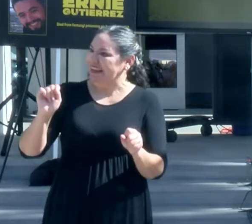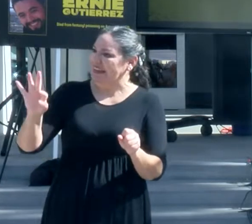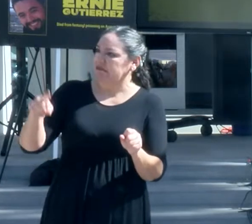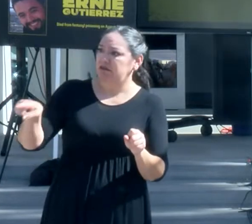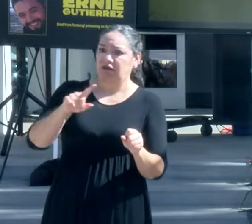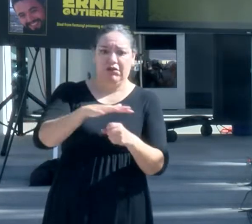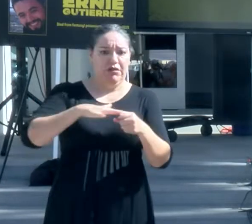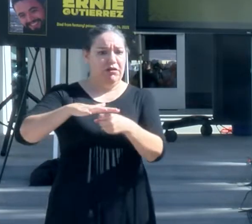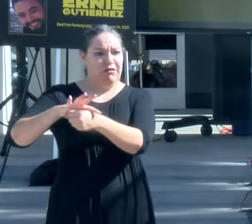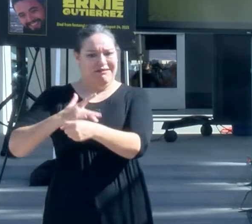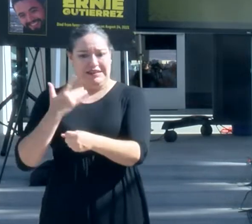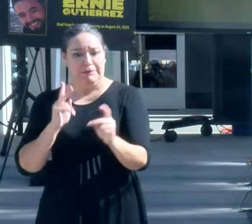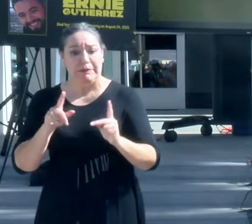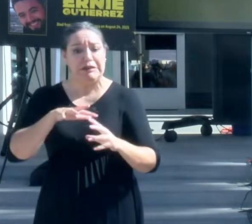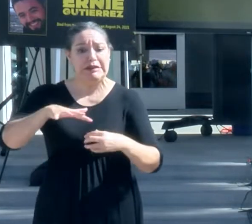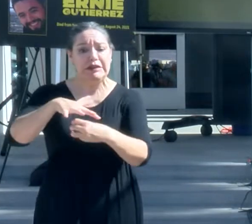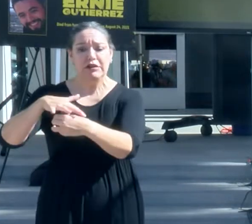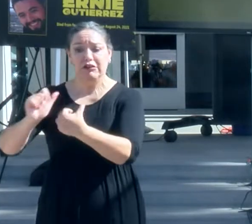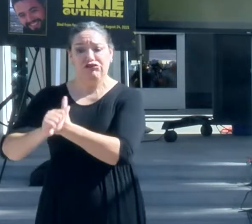at risk.